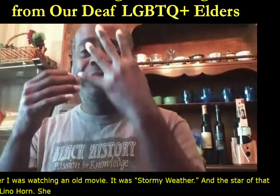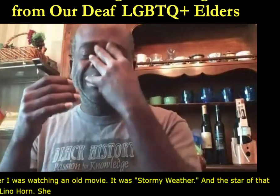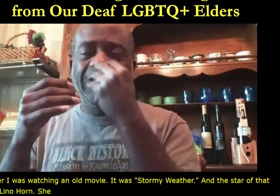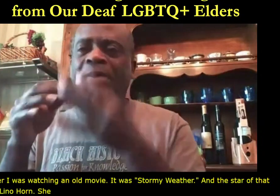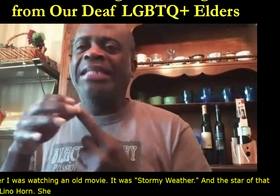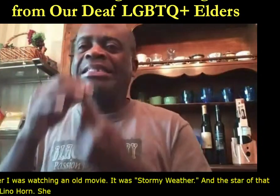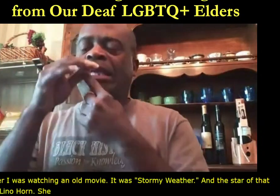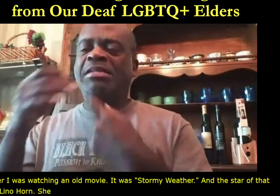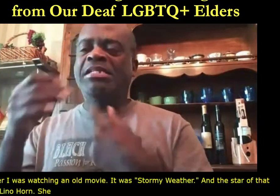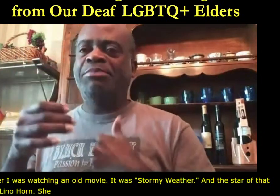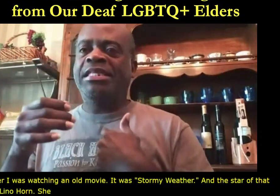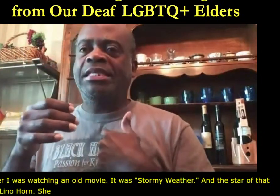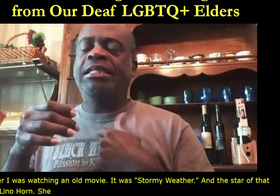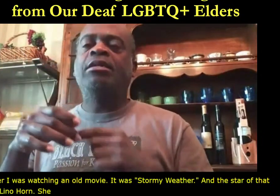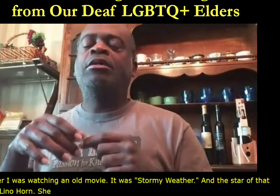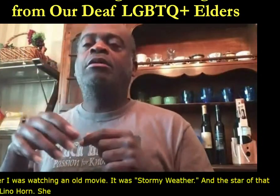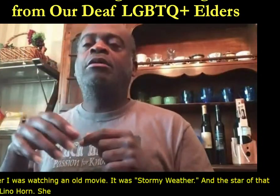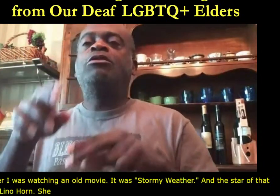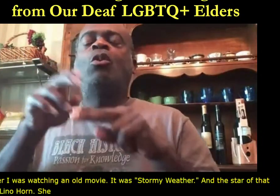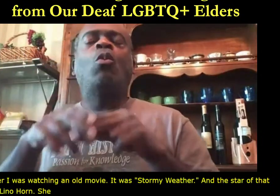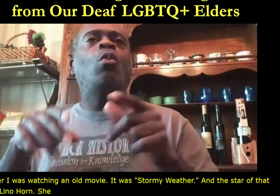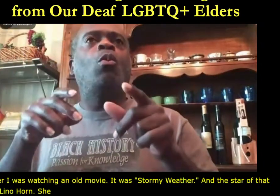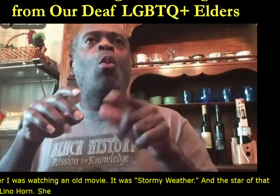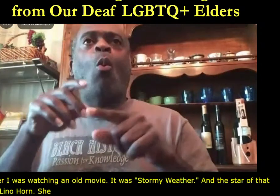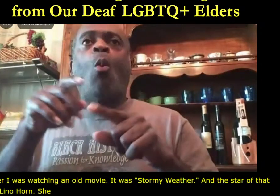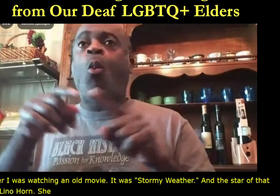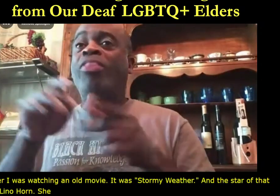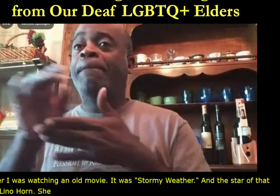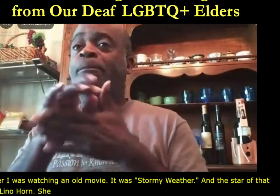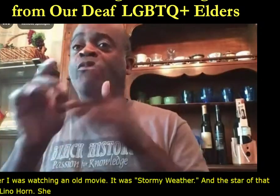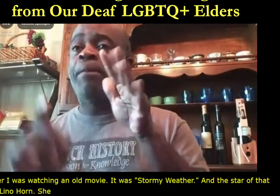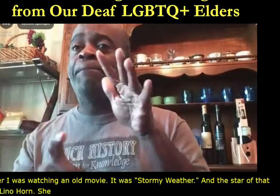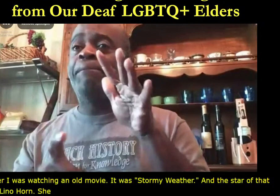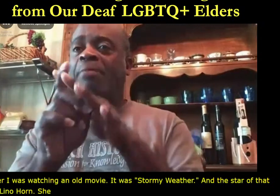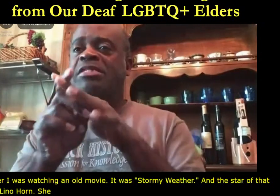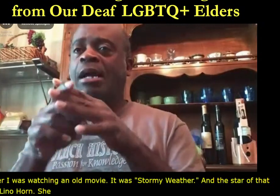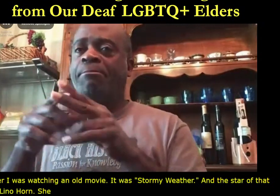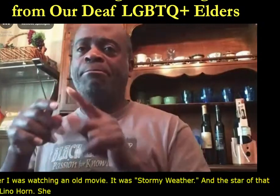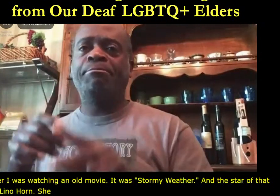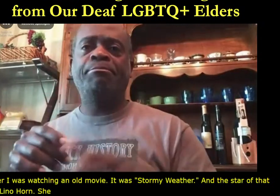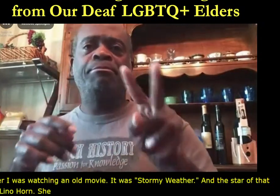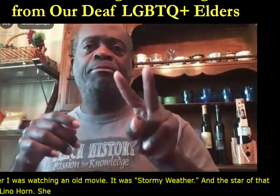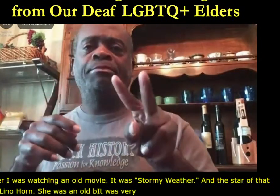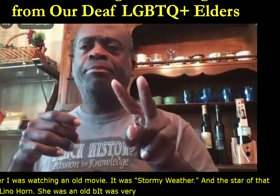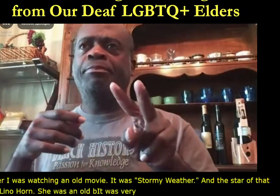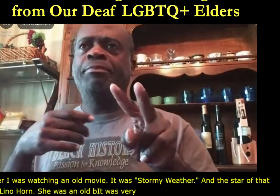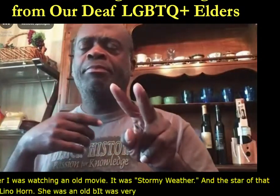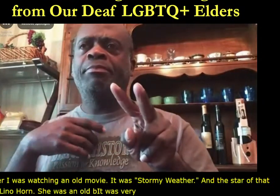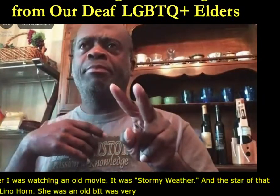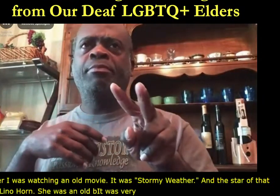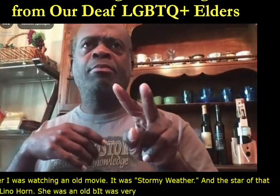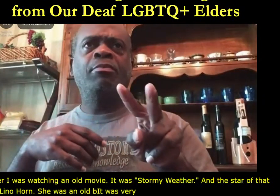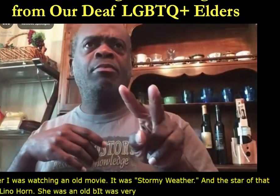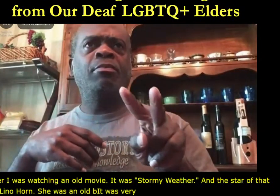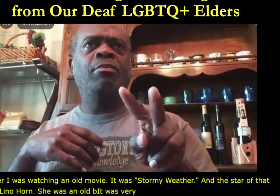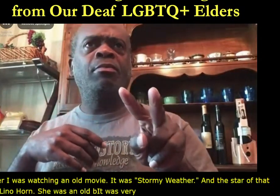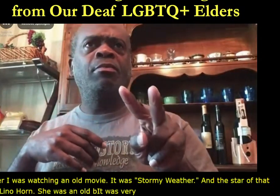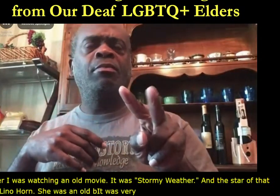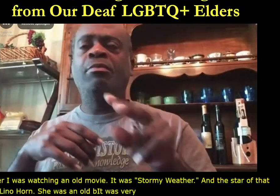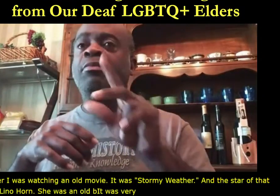or three in the morning all my family was asleep except me they were all in bed asleep in that movie uh